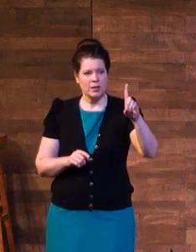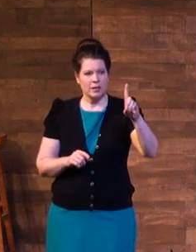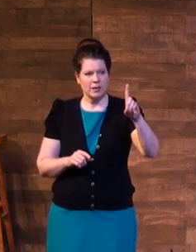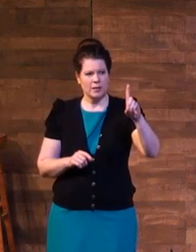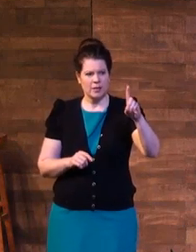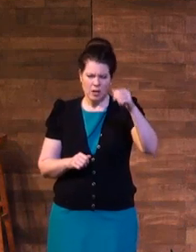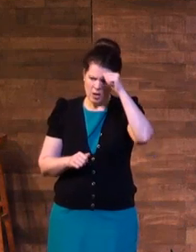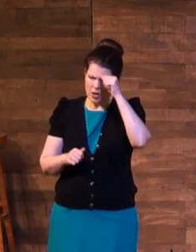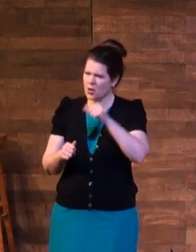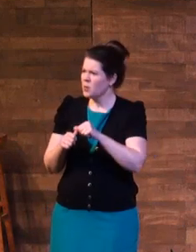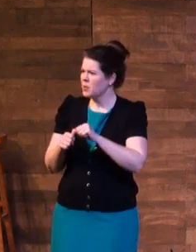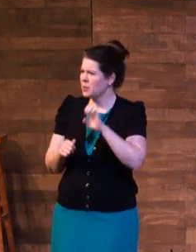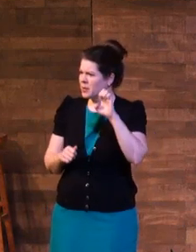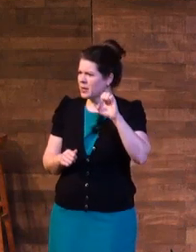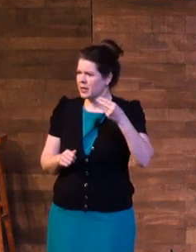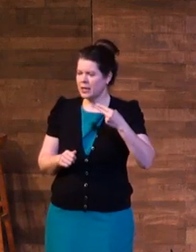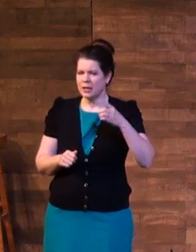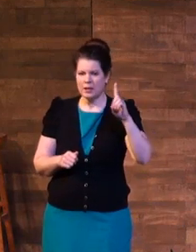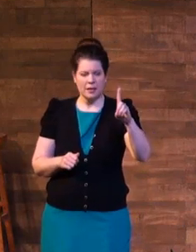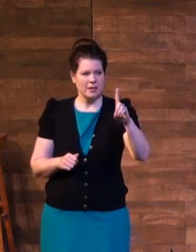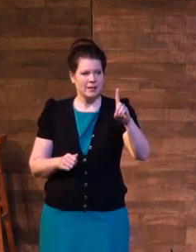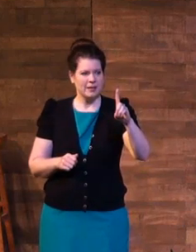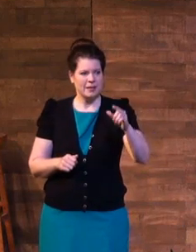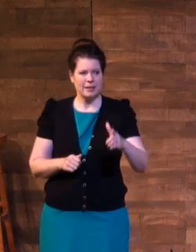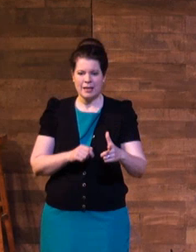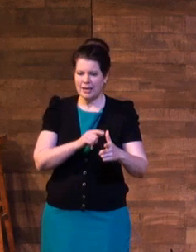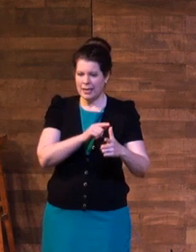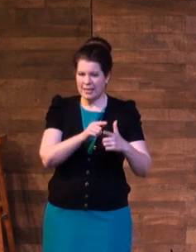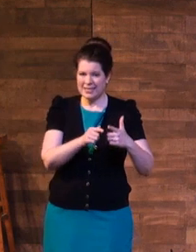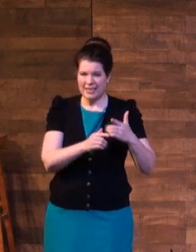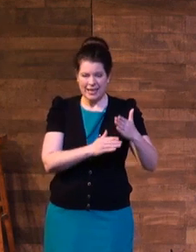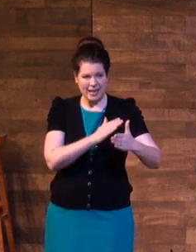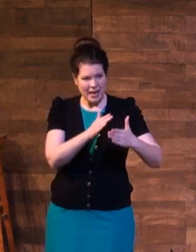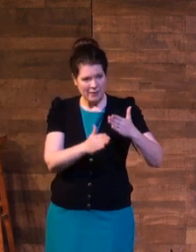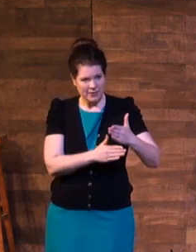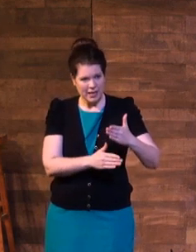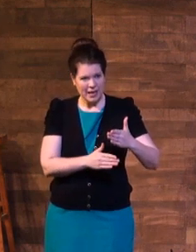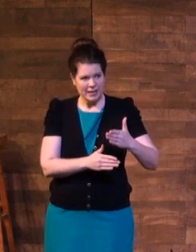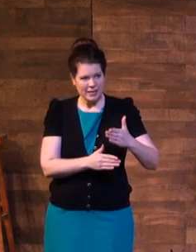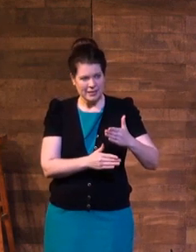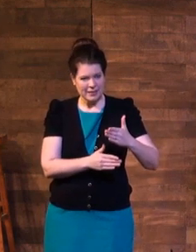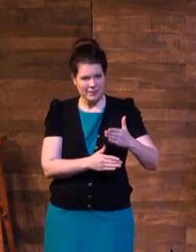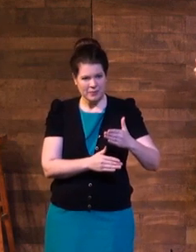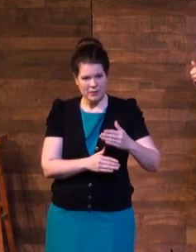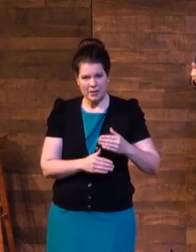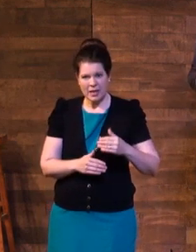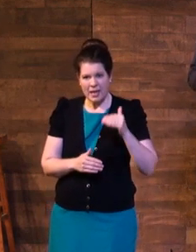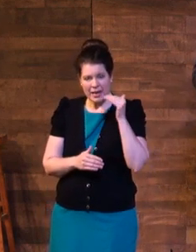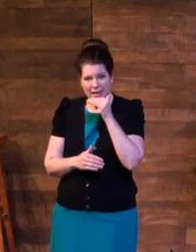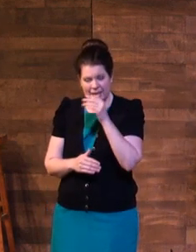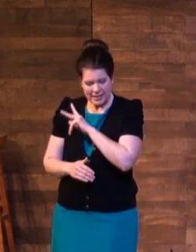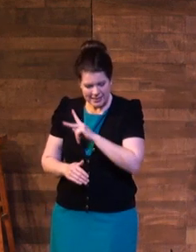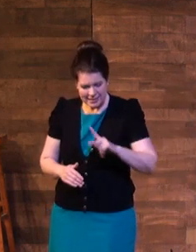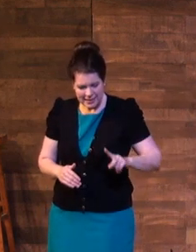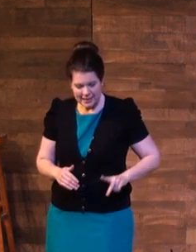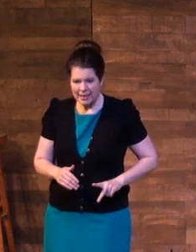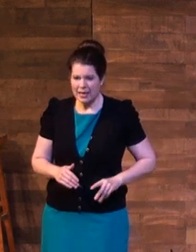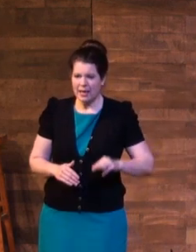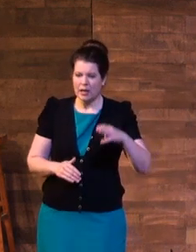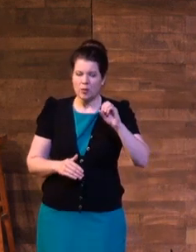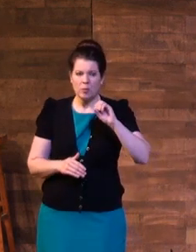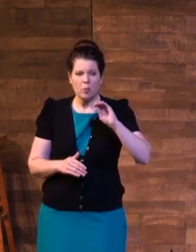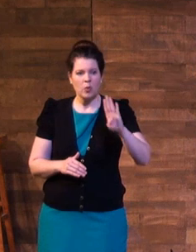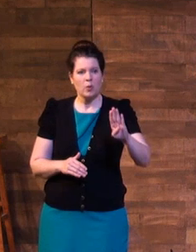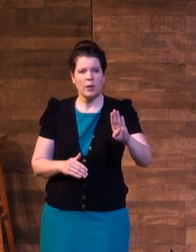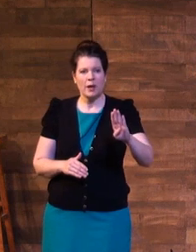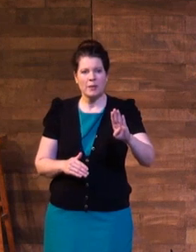just a great story. He's the one that was left-handed. He tricks the king of Moab, Eglon, to have a secret meeting with him so he can give a